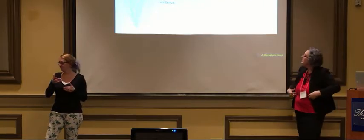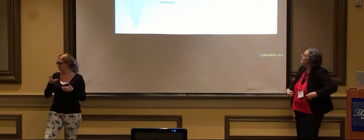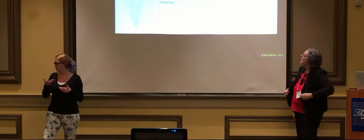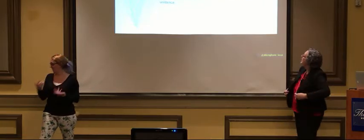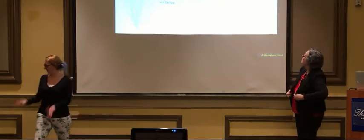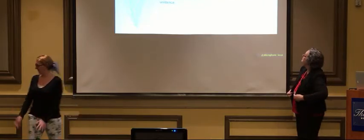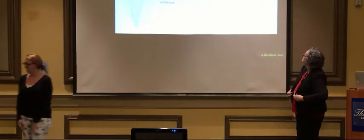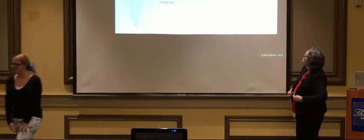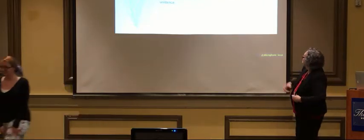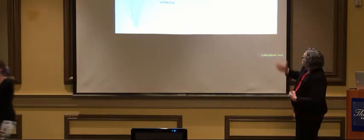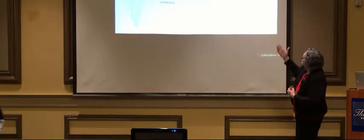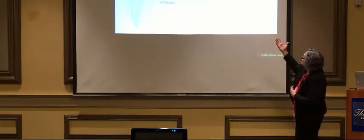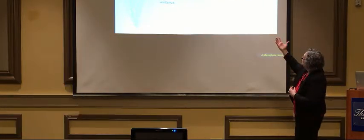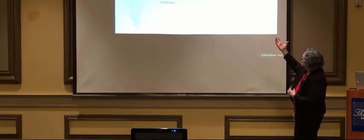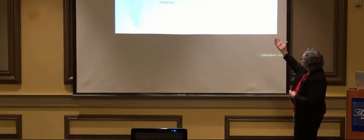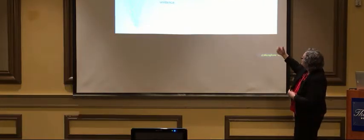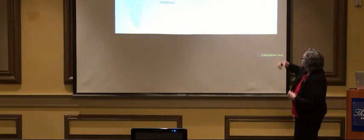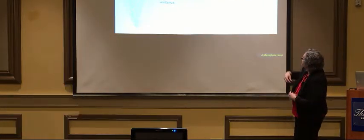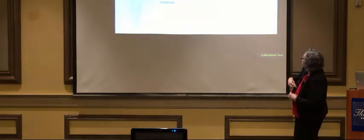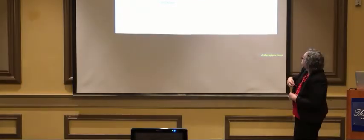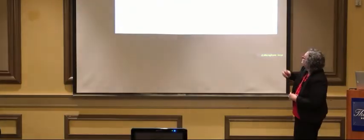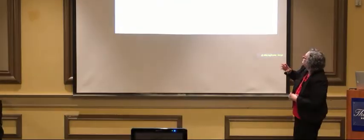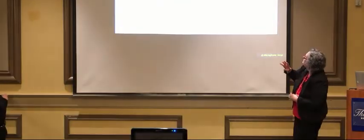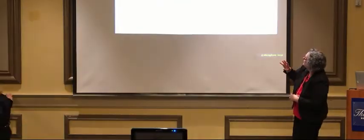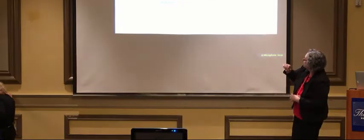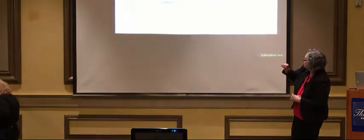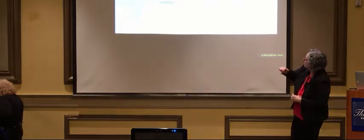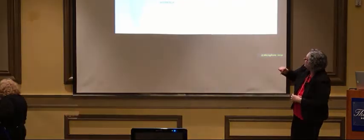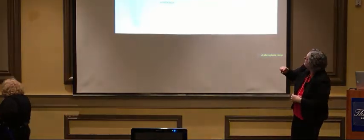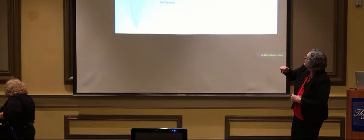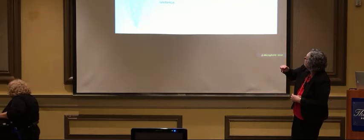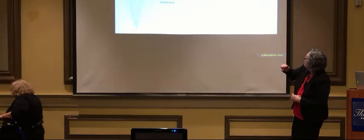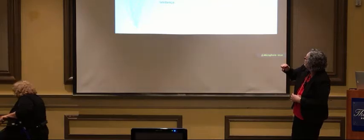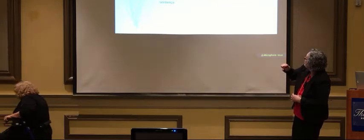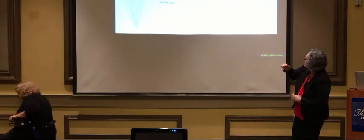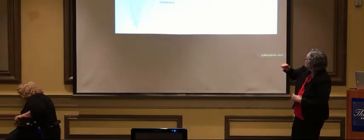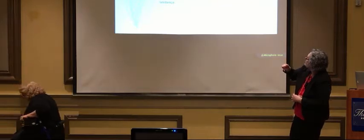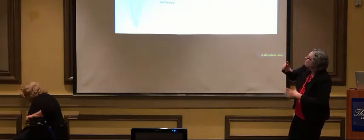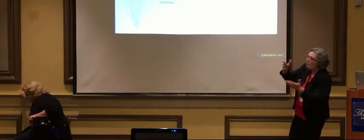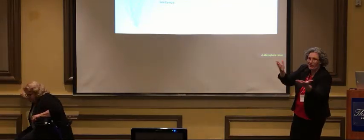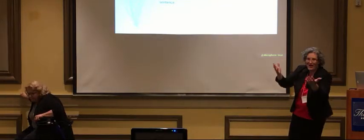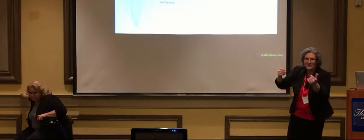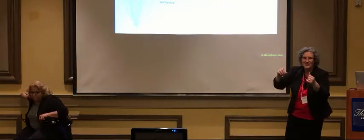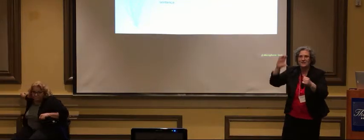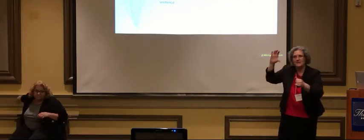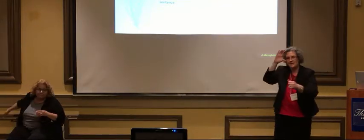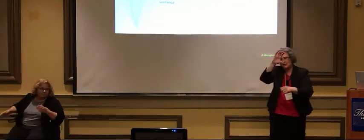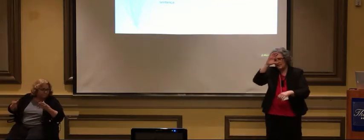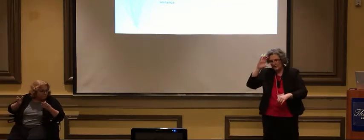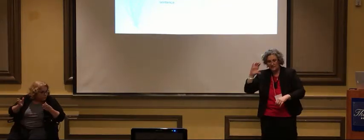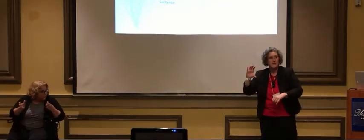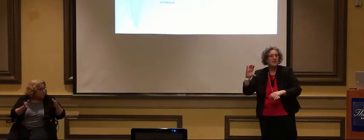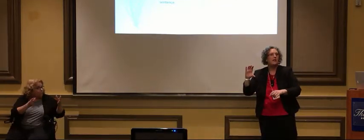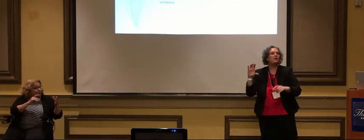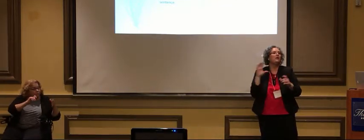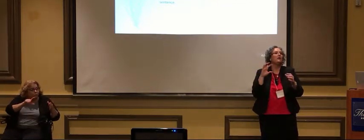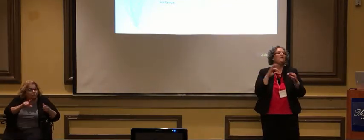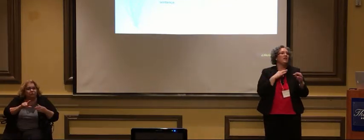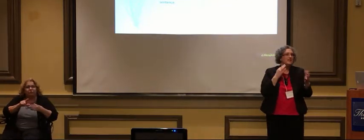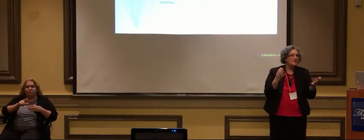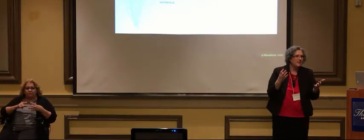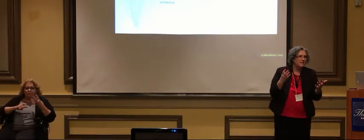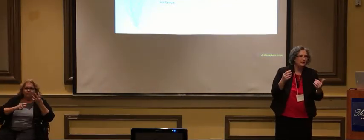include the organizational tool, the Foursquare. Like I said, the